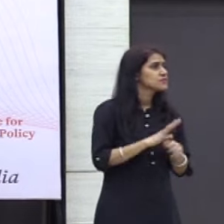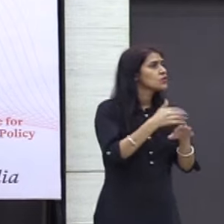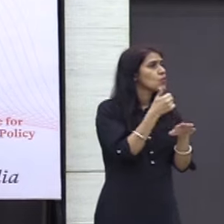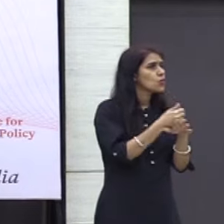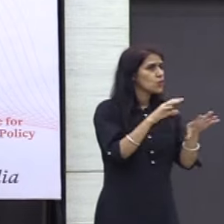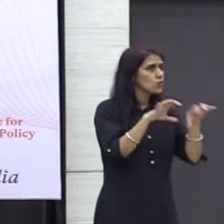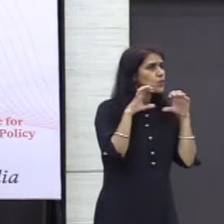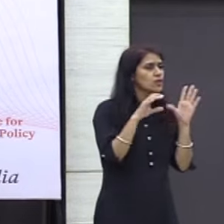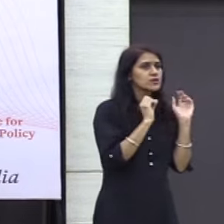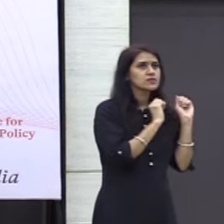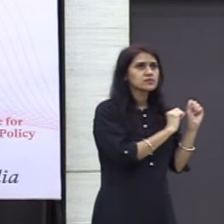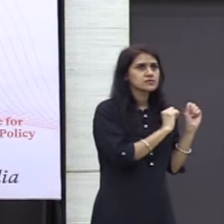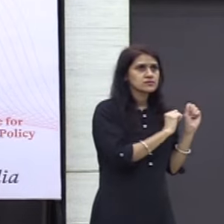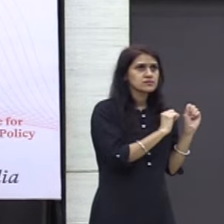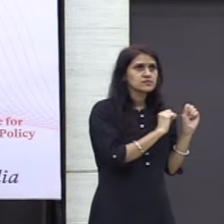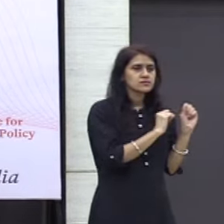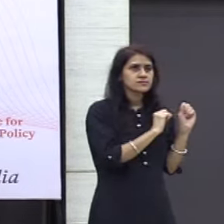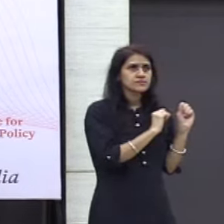Constitutionally, you can't say that.